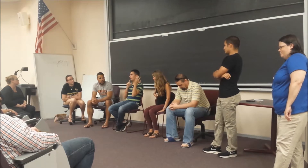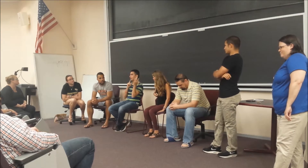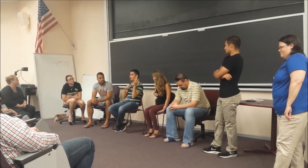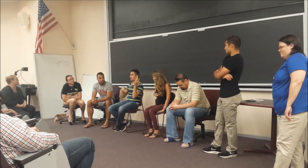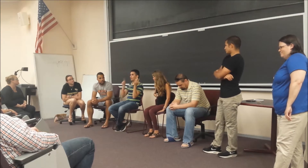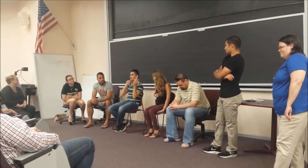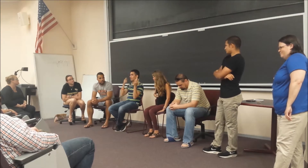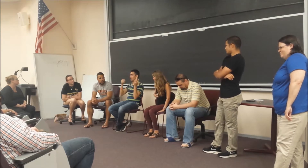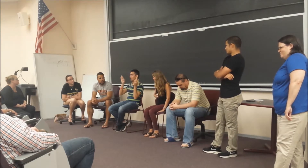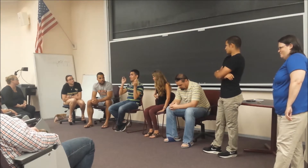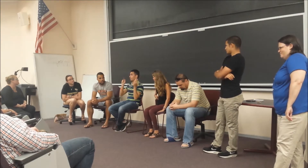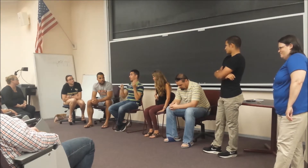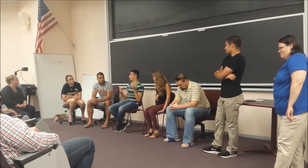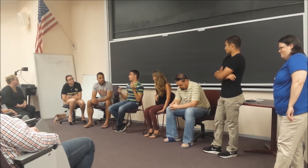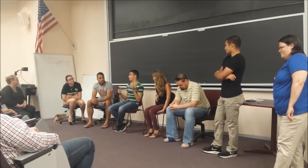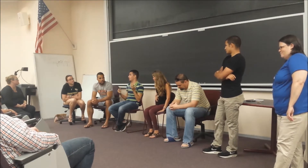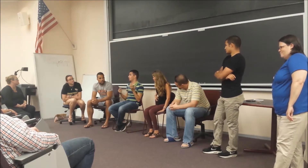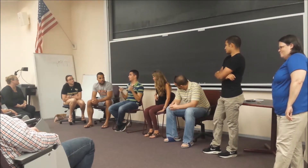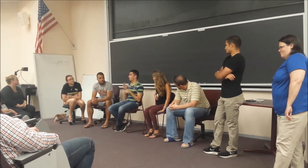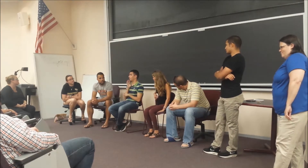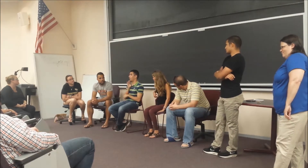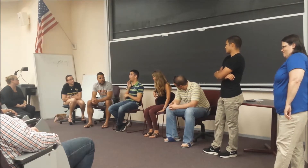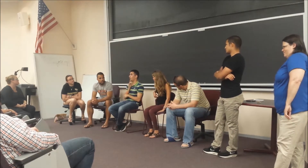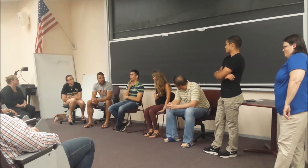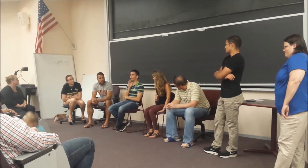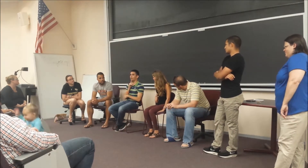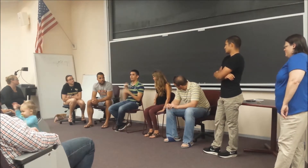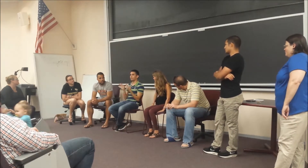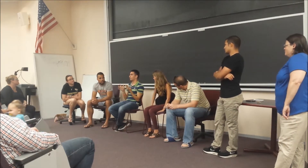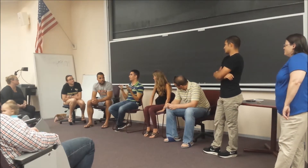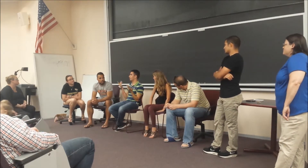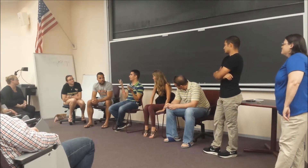they're saying is English.